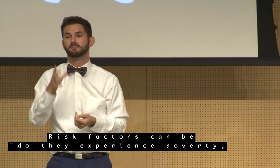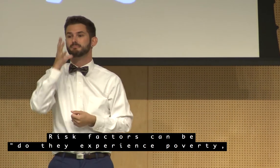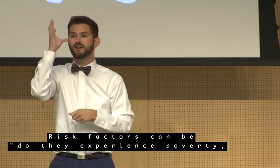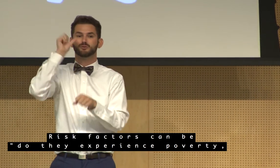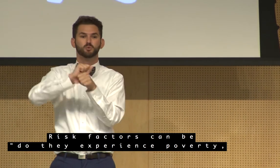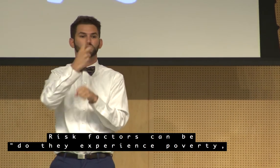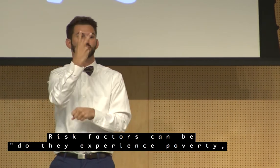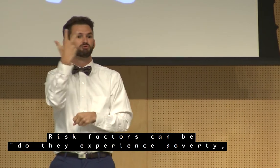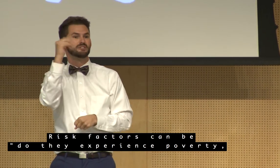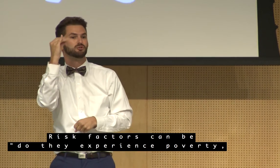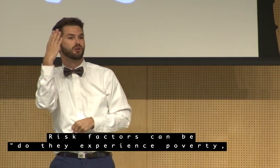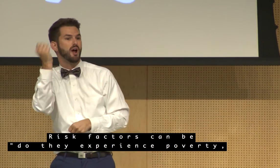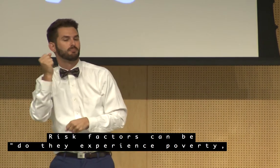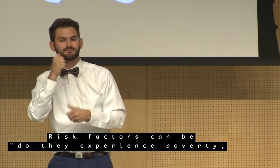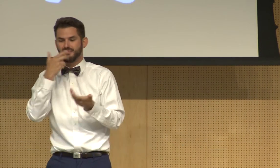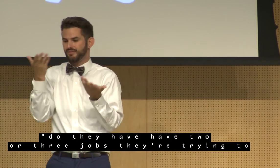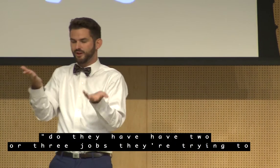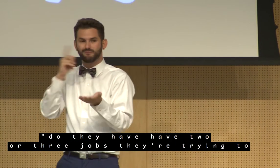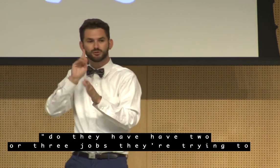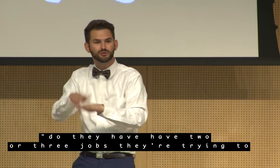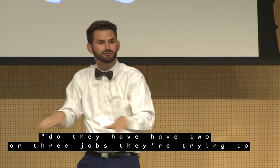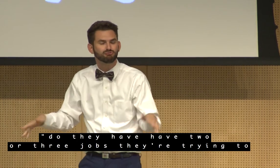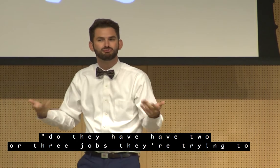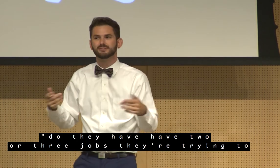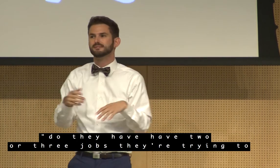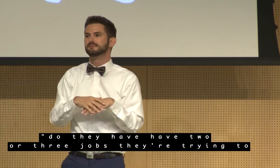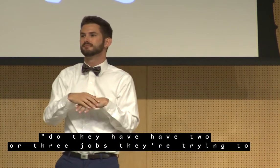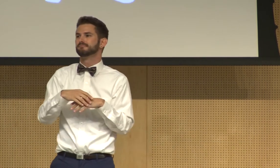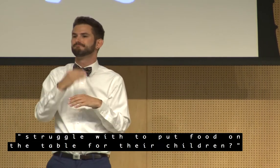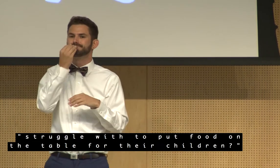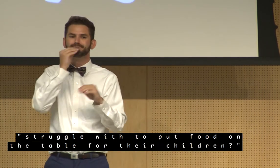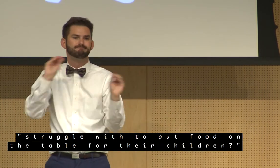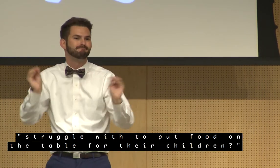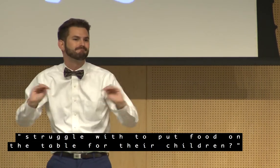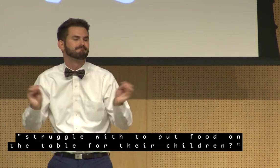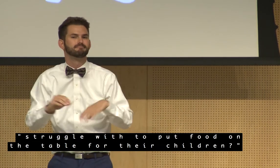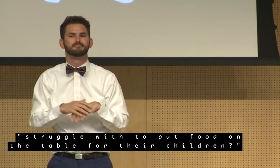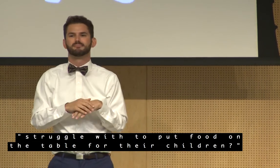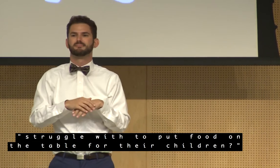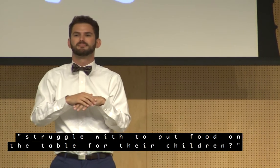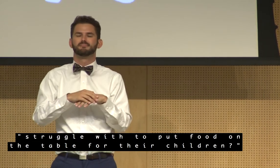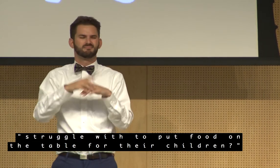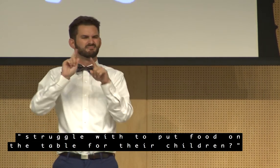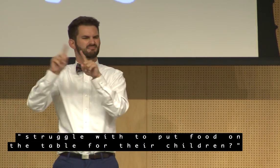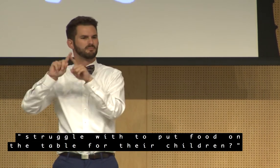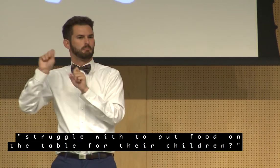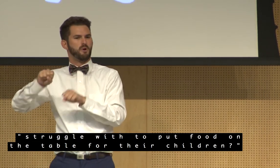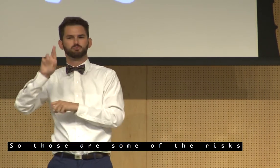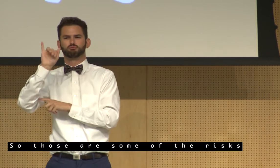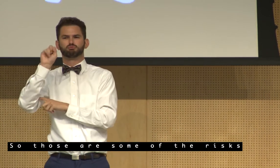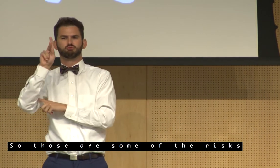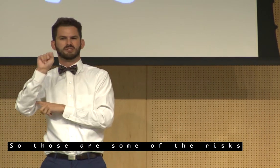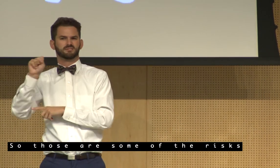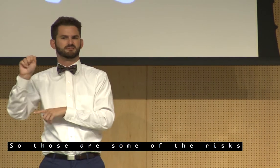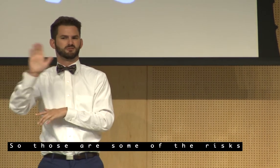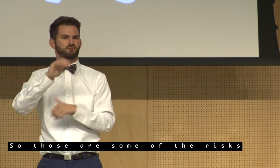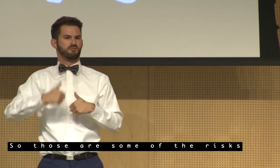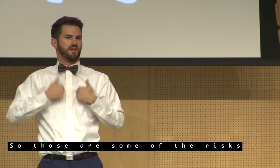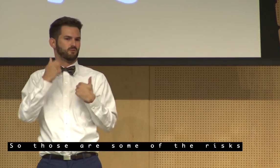can be, do they experience poverty? Do they have two or three jobs they're trying to struggle with to put food on the table for their children? So those are some of the